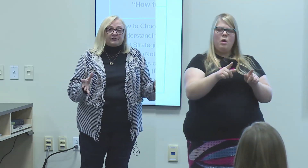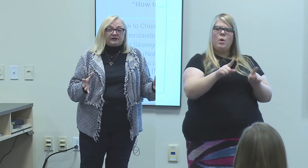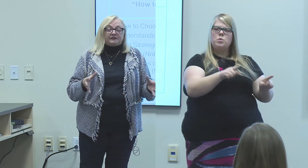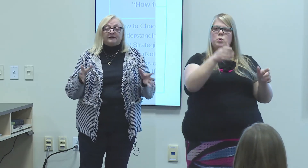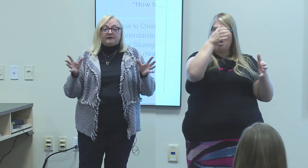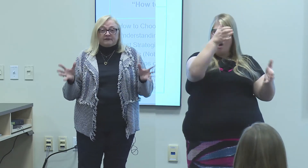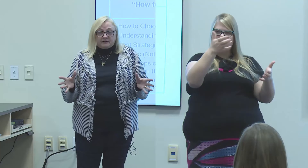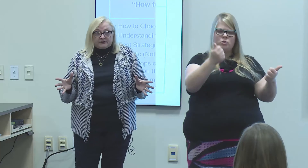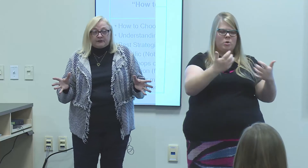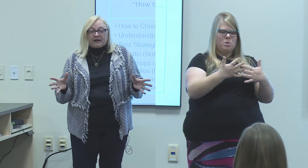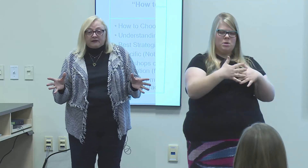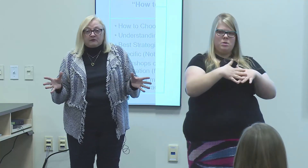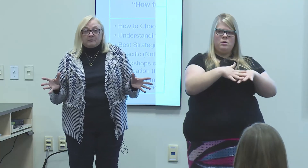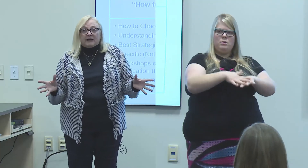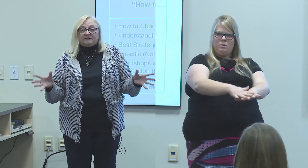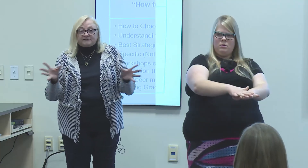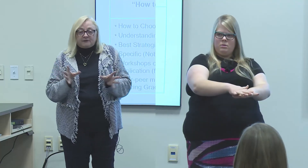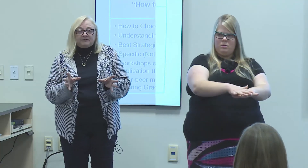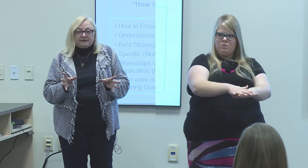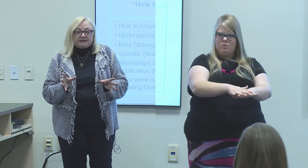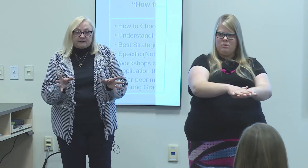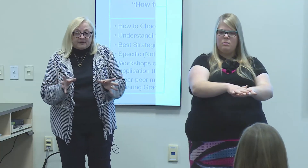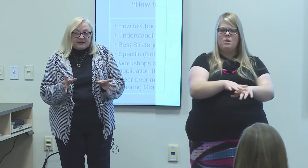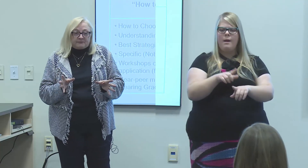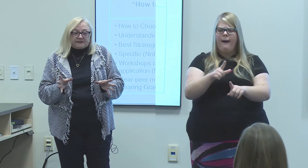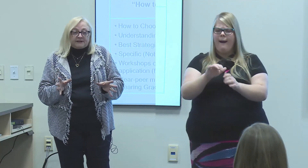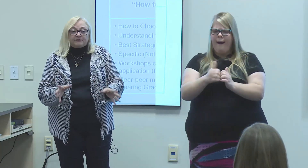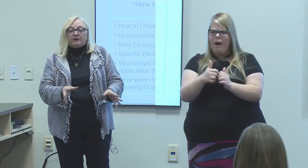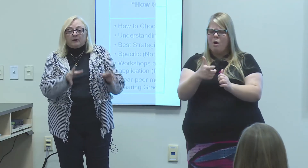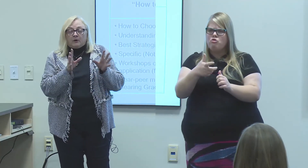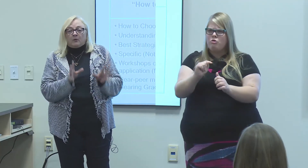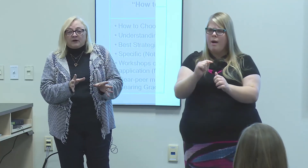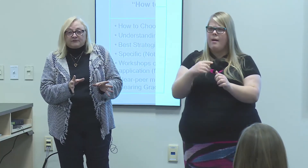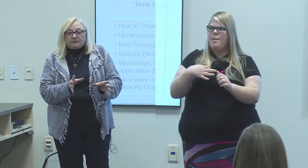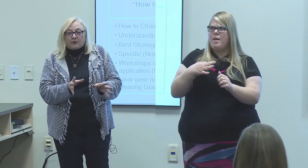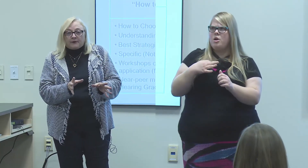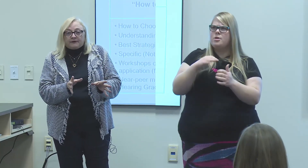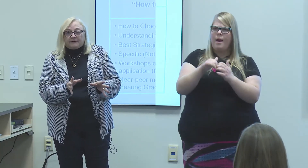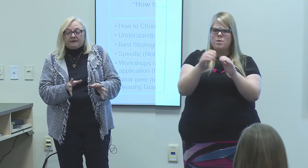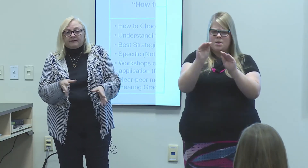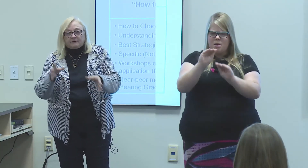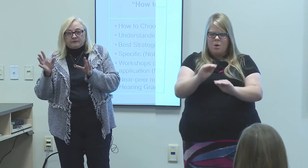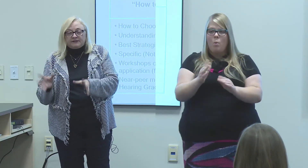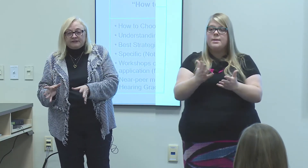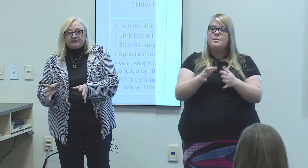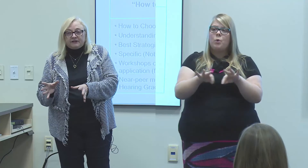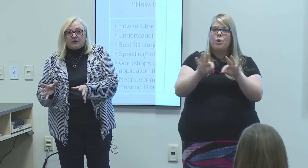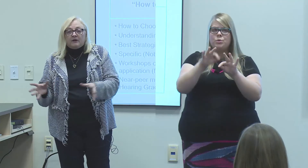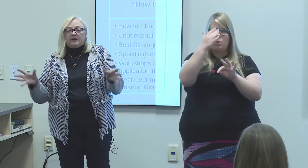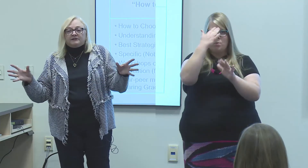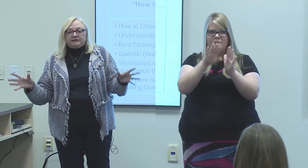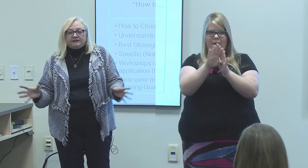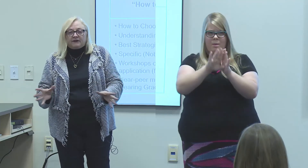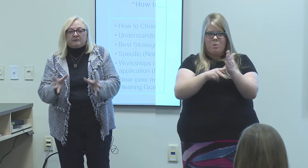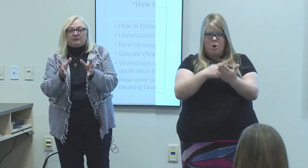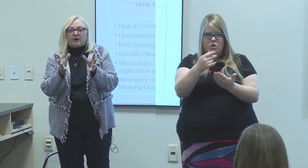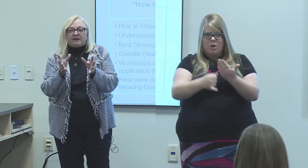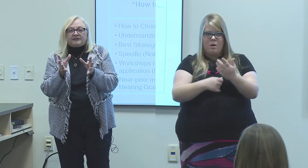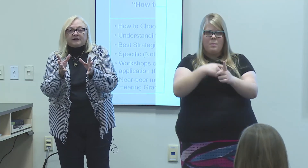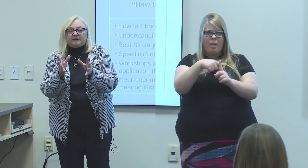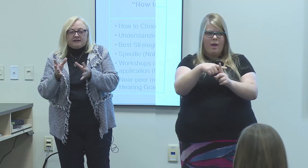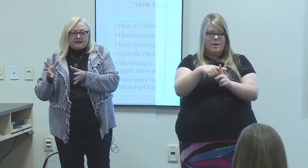the instruction of how to go about assembling a grant application, what's important, what you need to know to